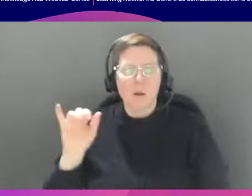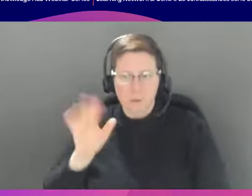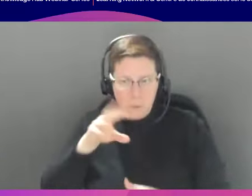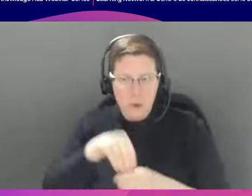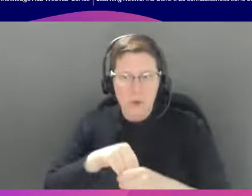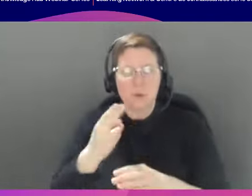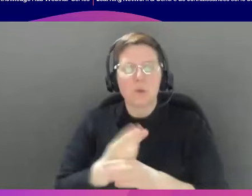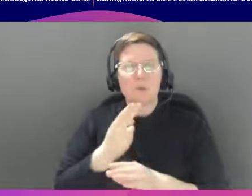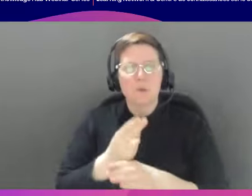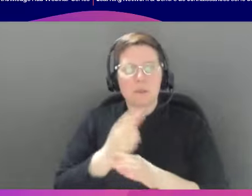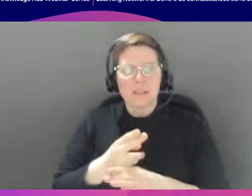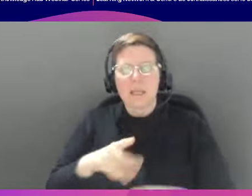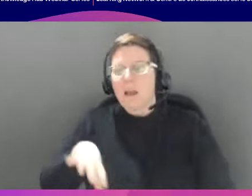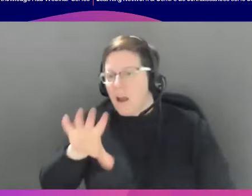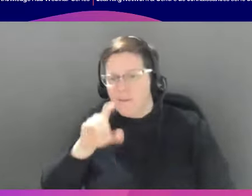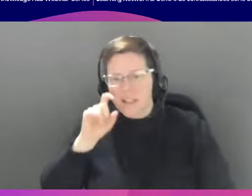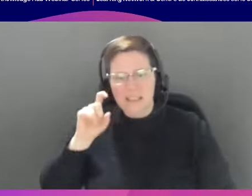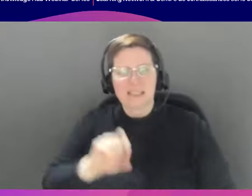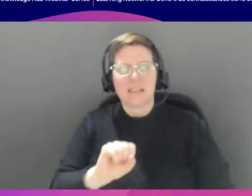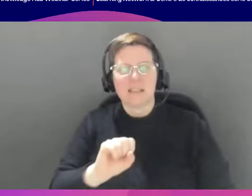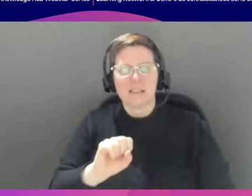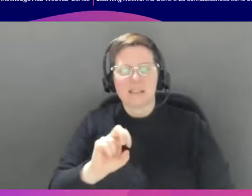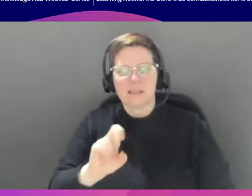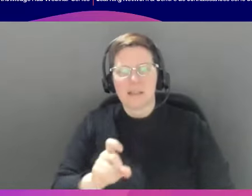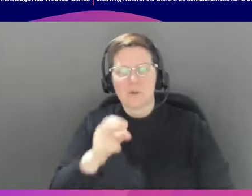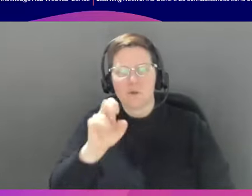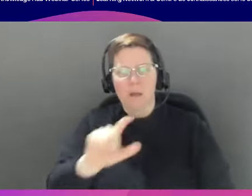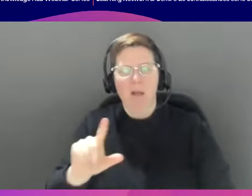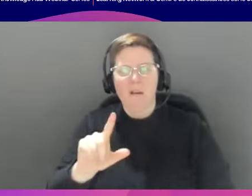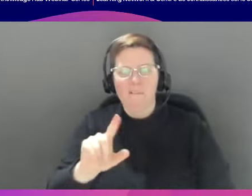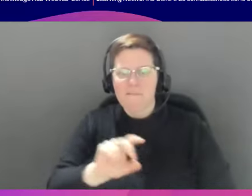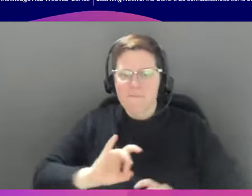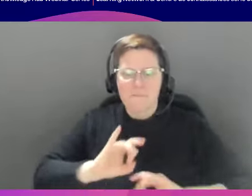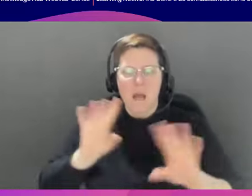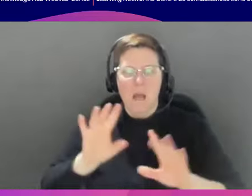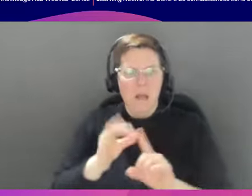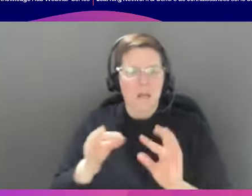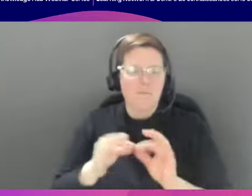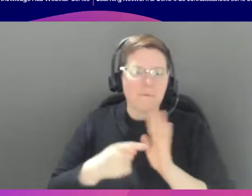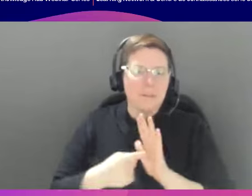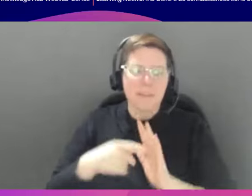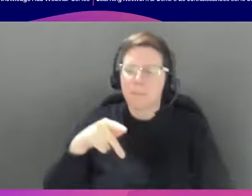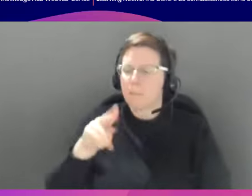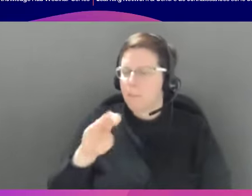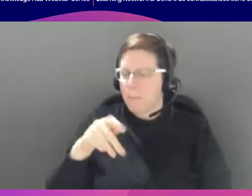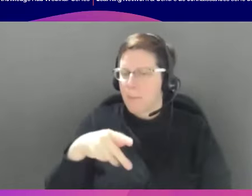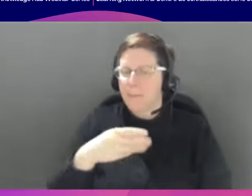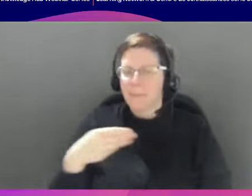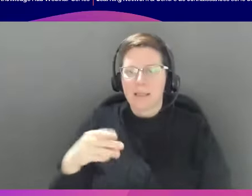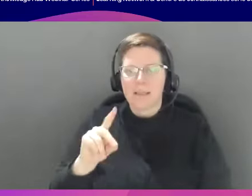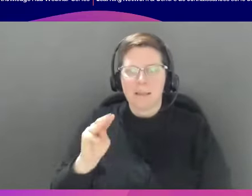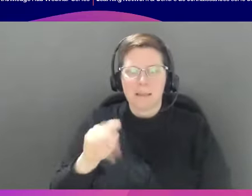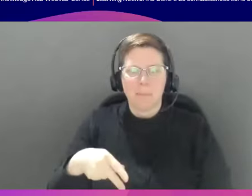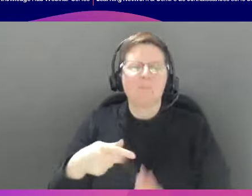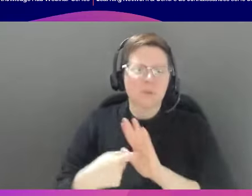violent terms like pump and dump to create their own community language. And so once again, this reinforces a sense of belonging, but at the same